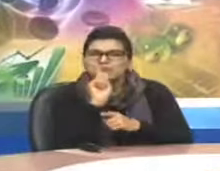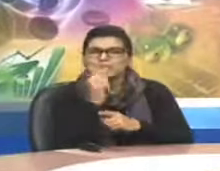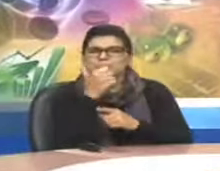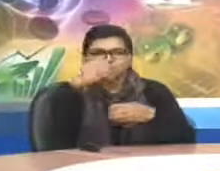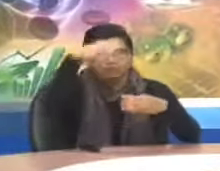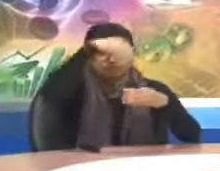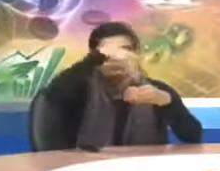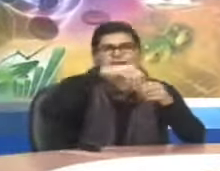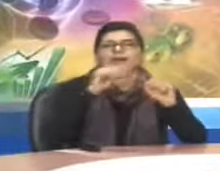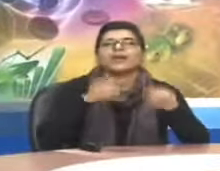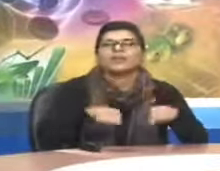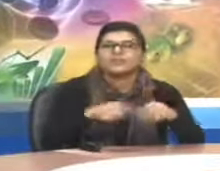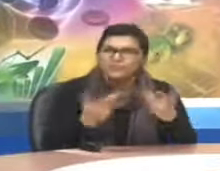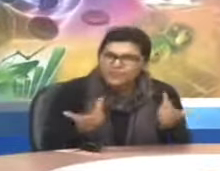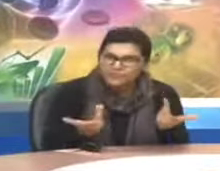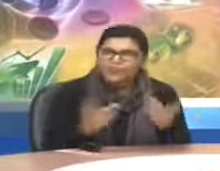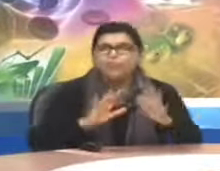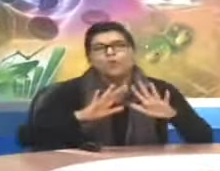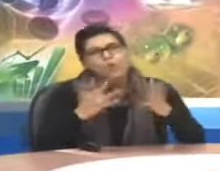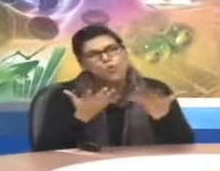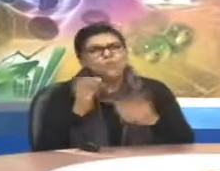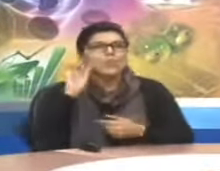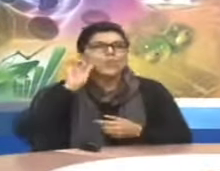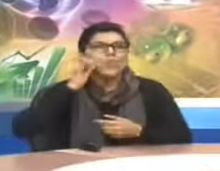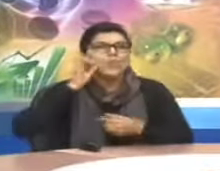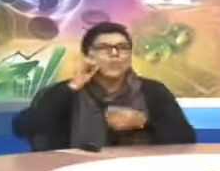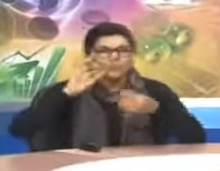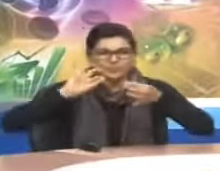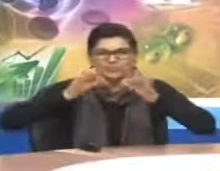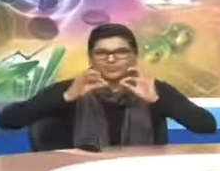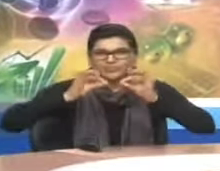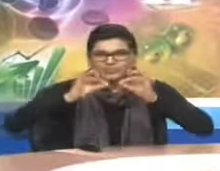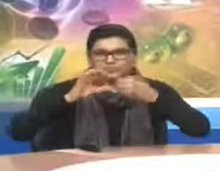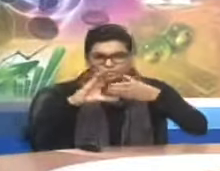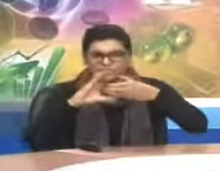to make different items using a bottle.